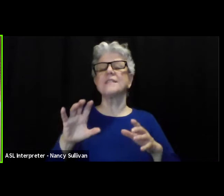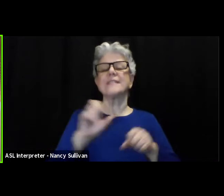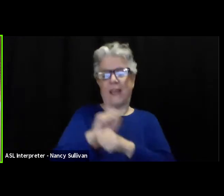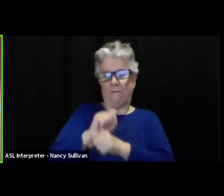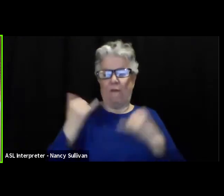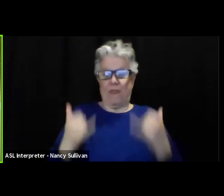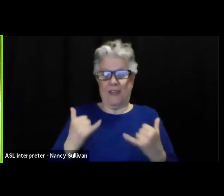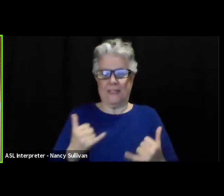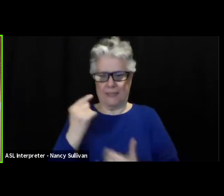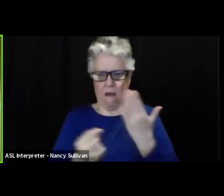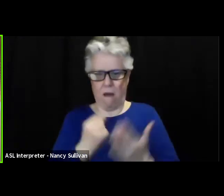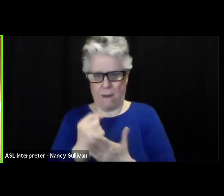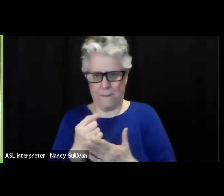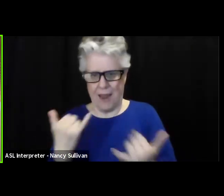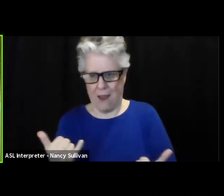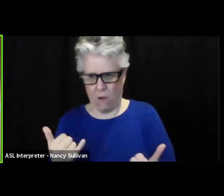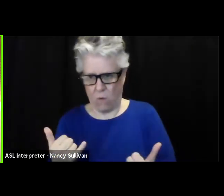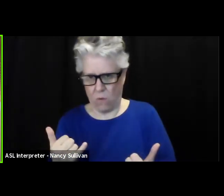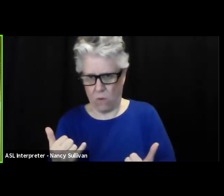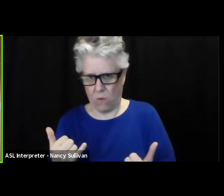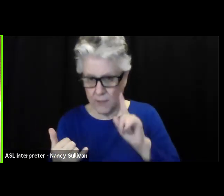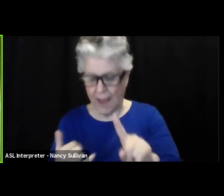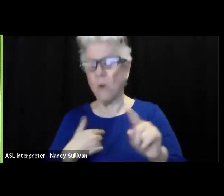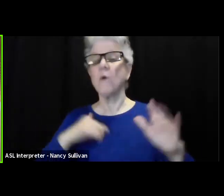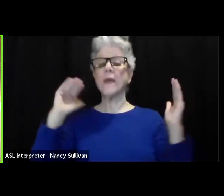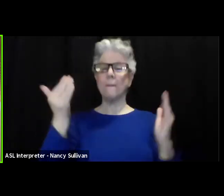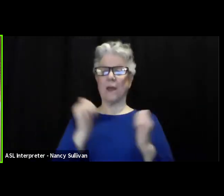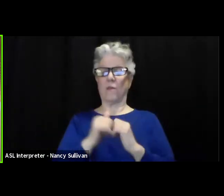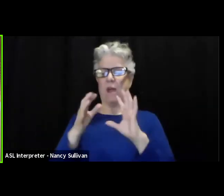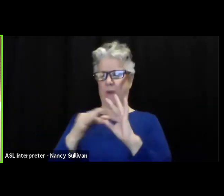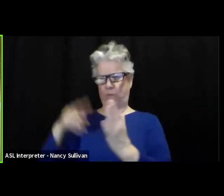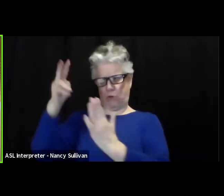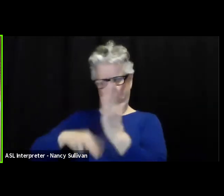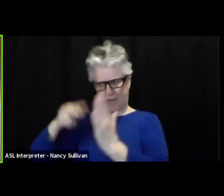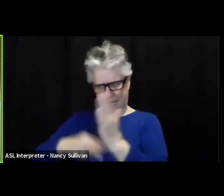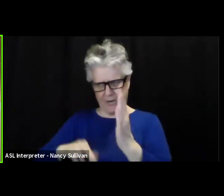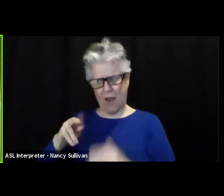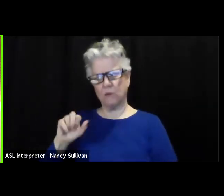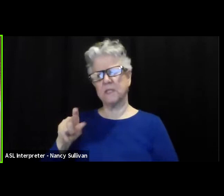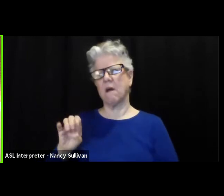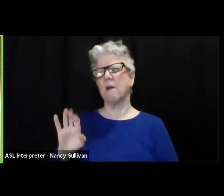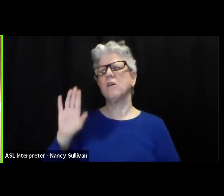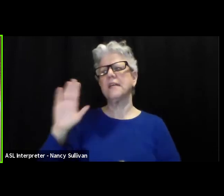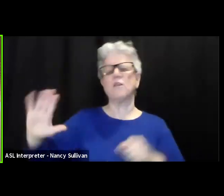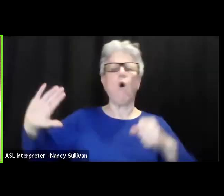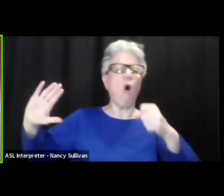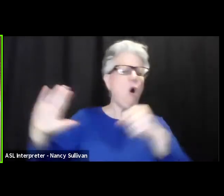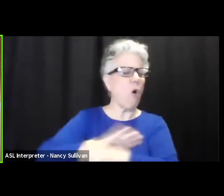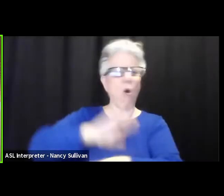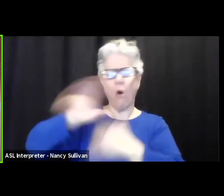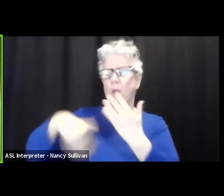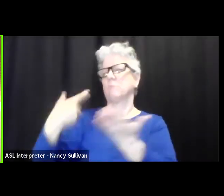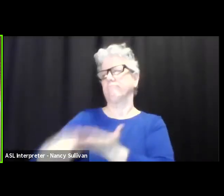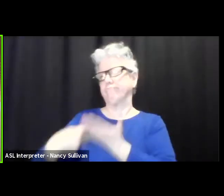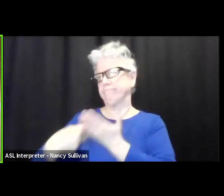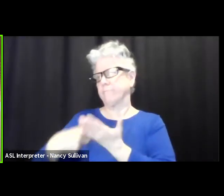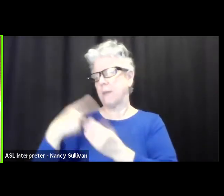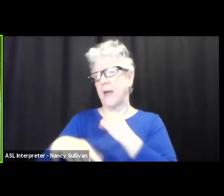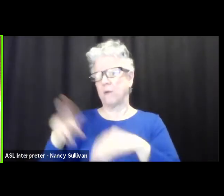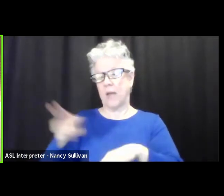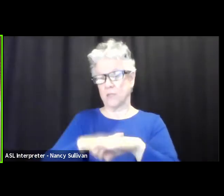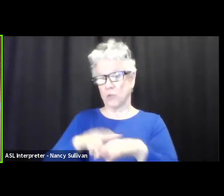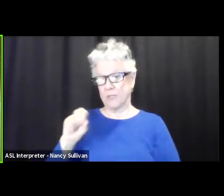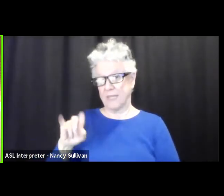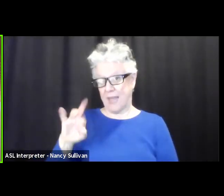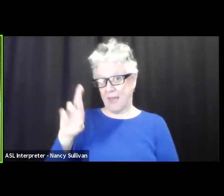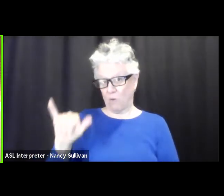Now, against that reading, through a straightforward reading of Aristotle's entire discourse on natural slavery,